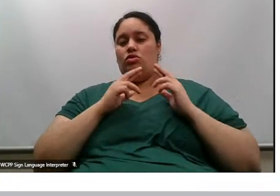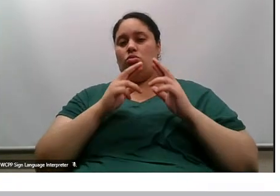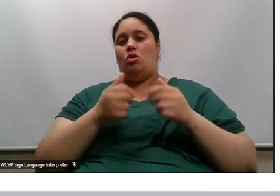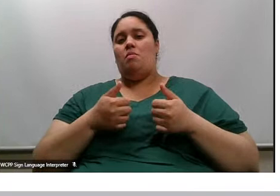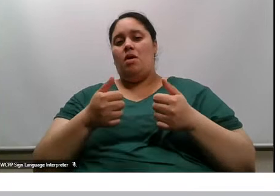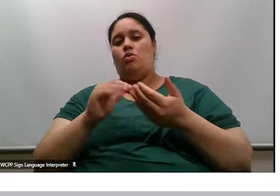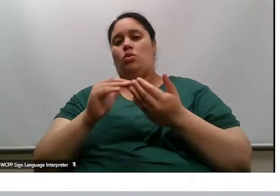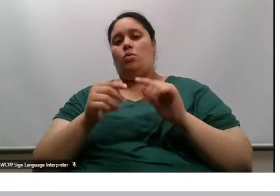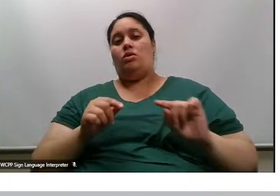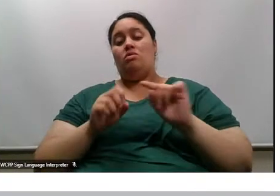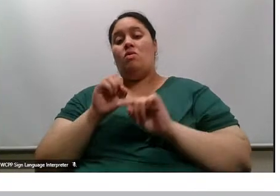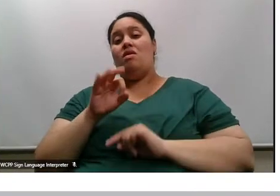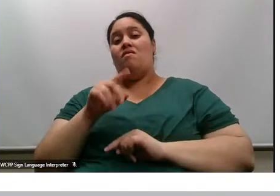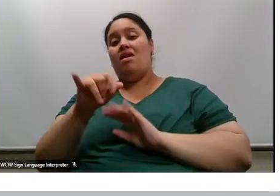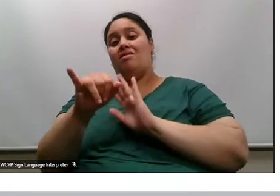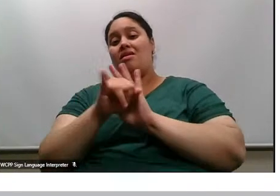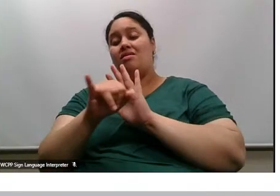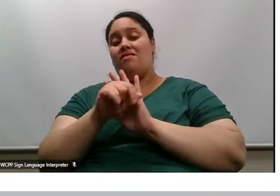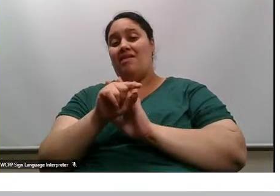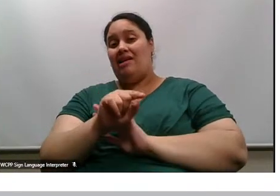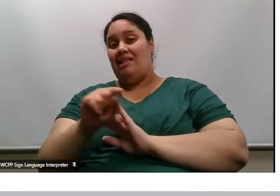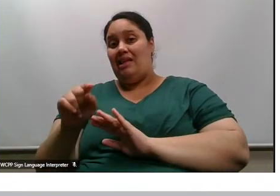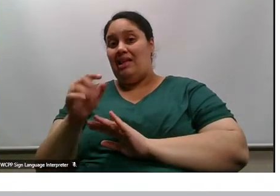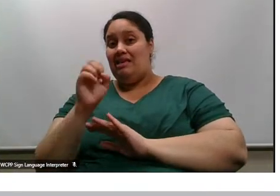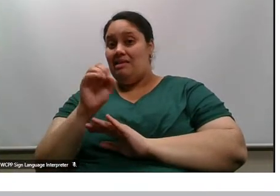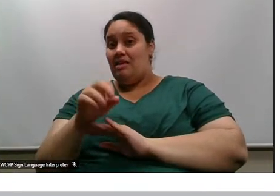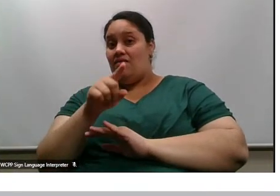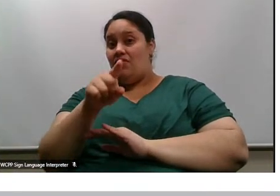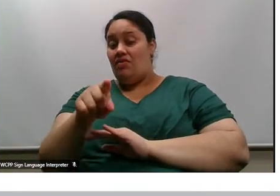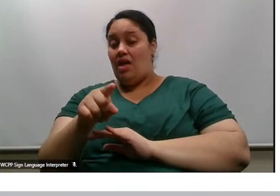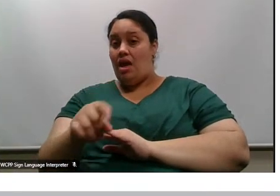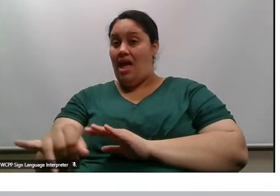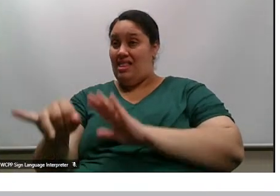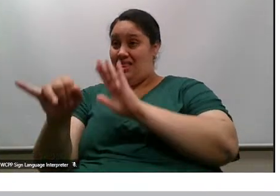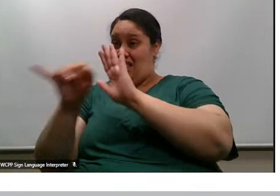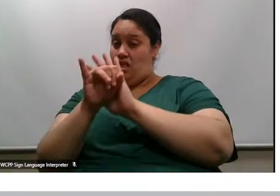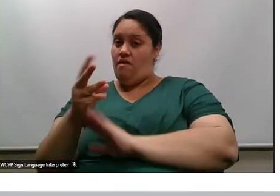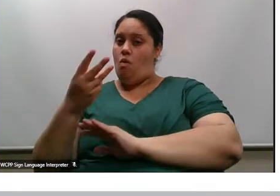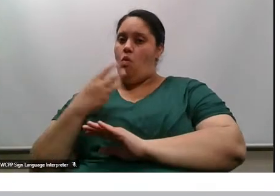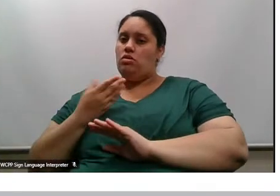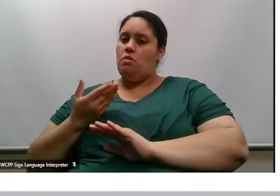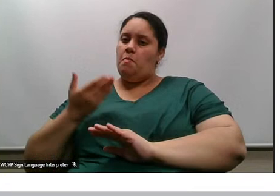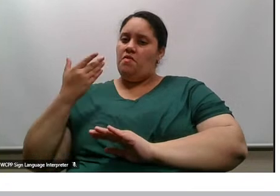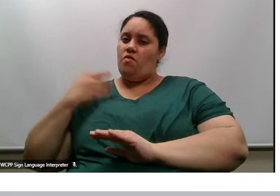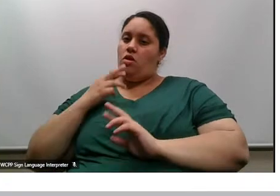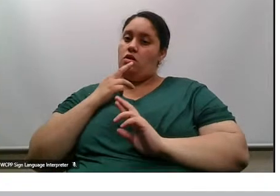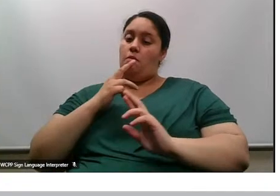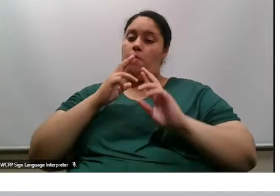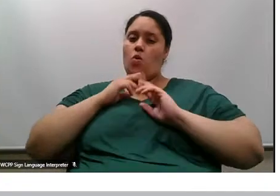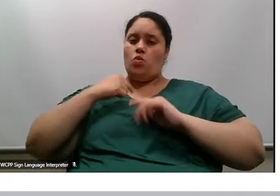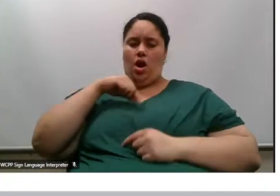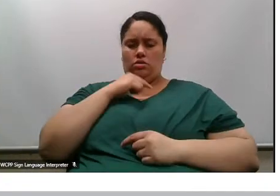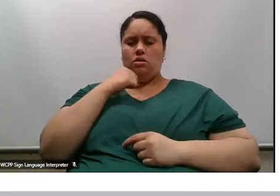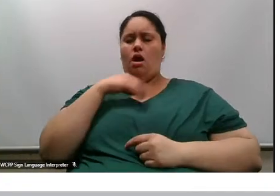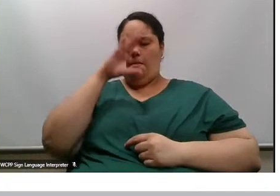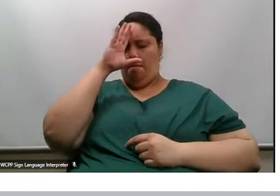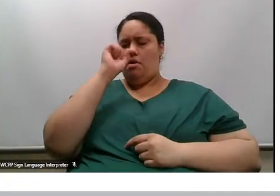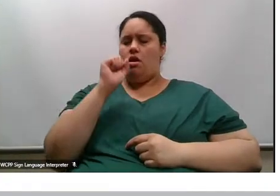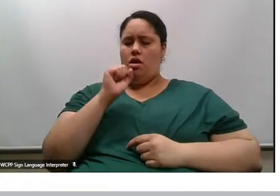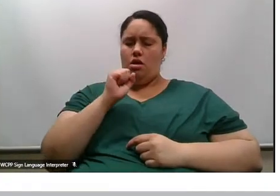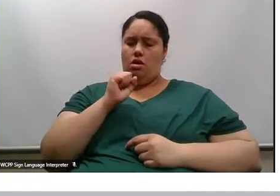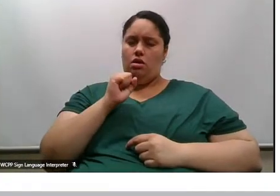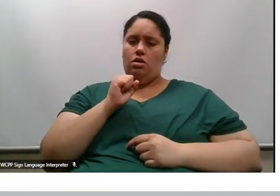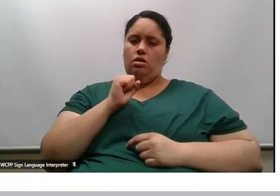Because if they identified, the question that I would ask, if that outlet was identified previously and reported to us, then I believe as